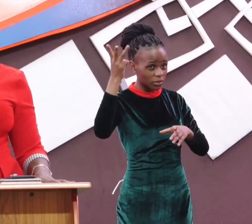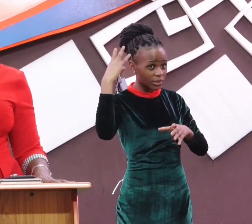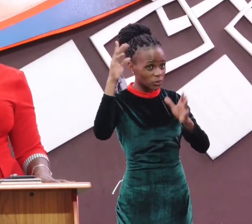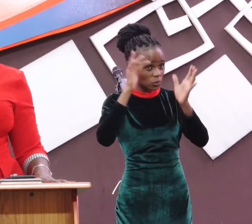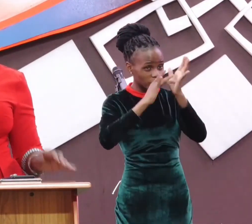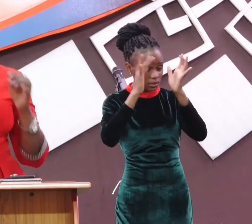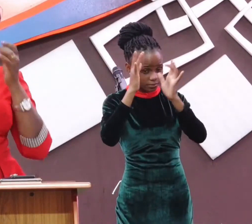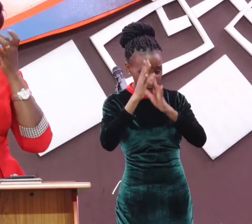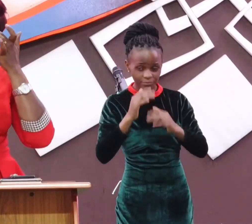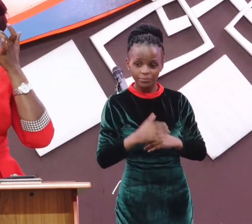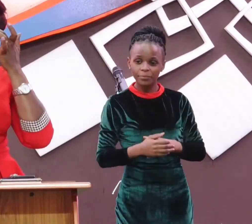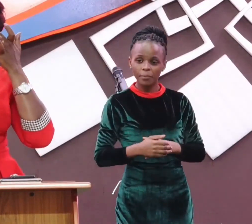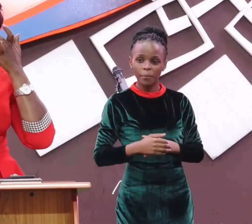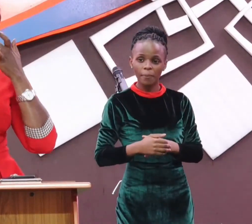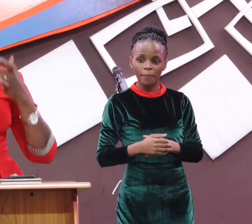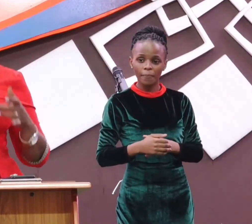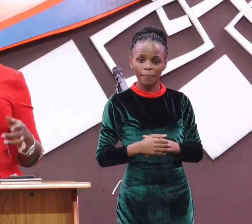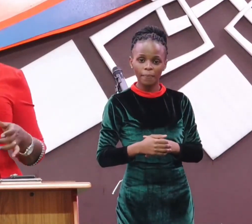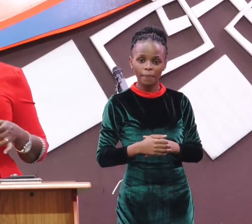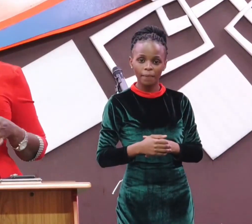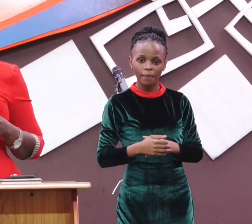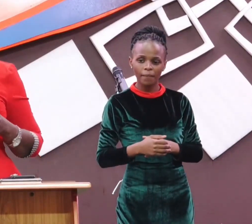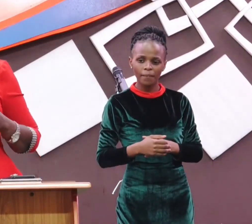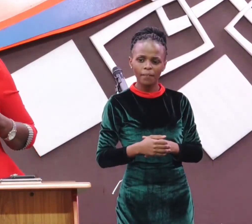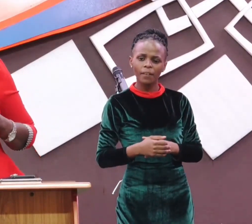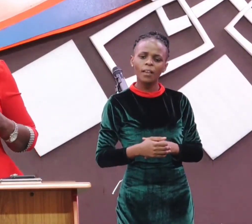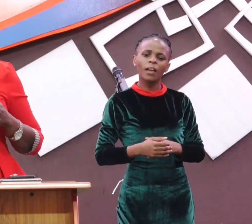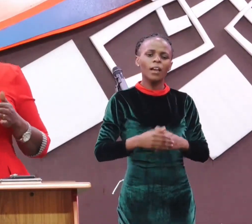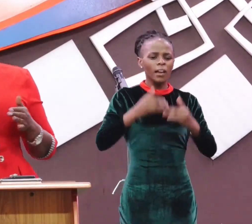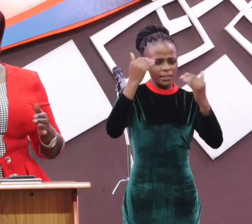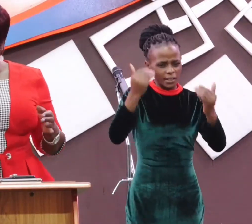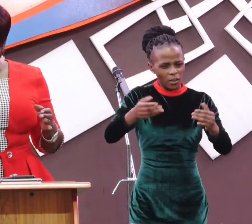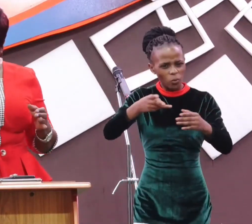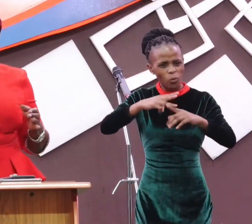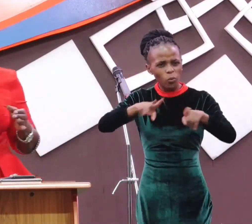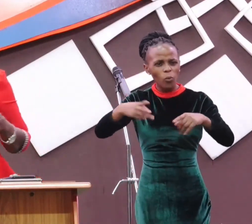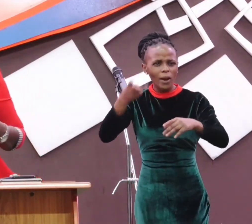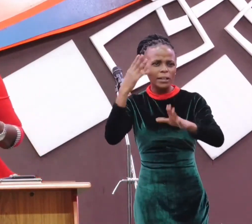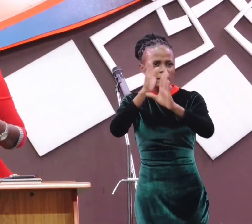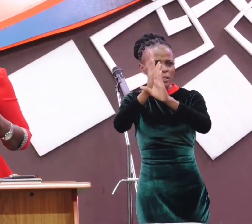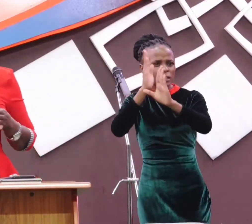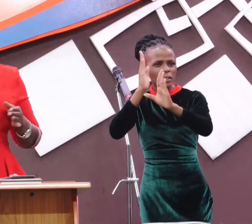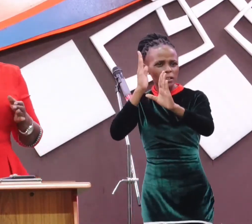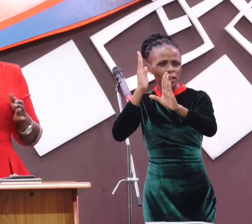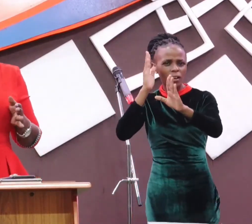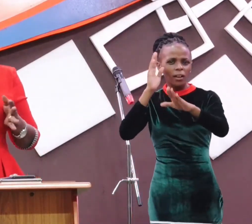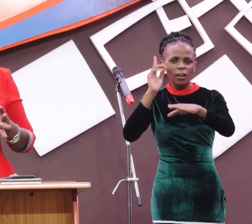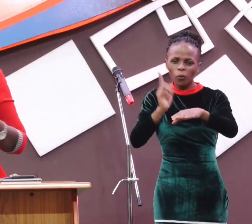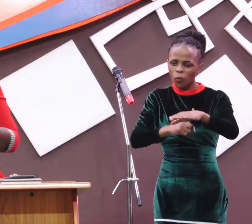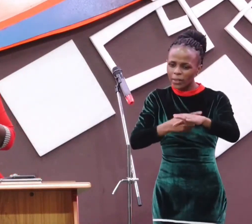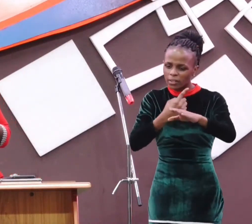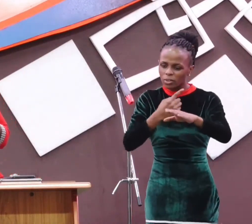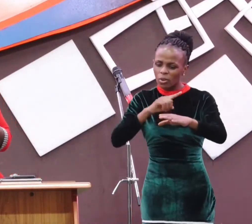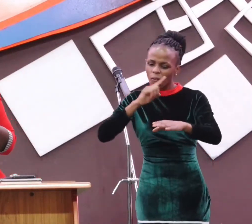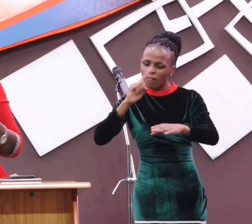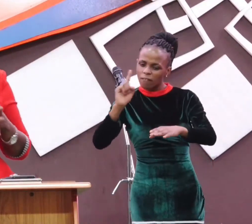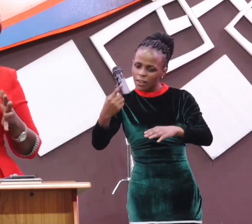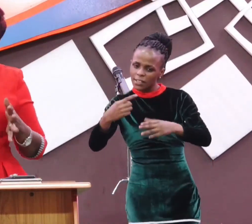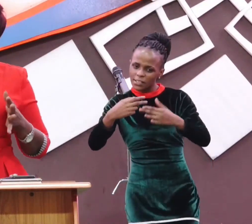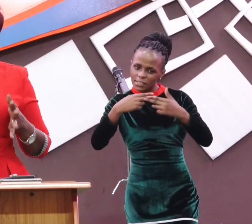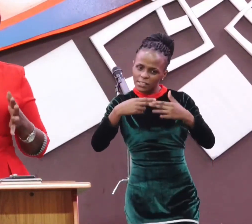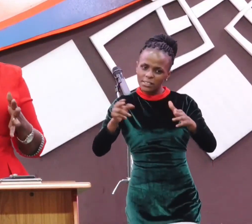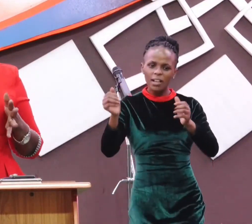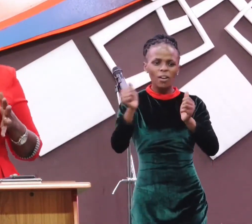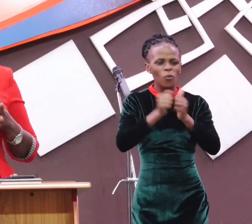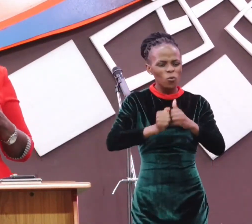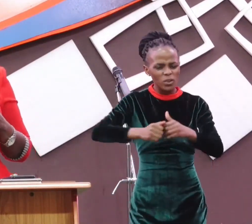very well, but I know in that dream it was Jesus. Kati twali mu line. So we were in a line. Ng'osokera ku gate eno ey'abasajja